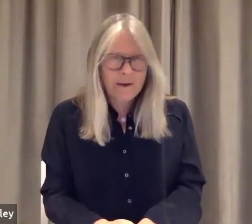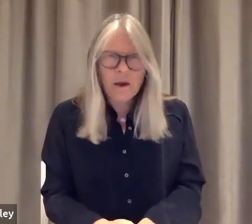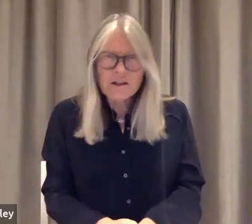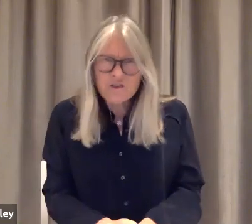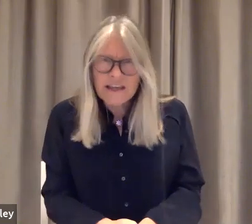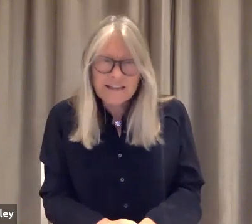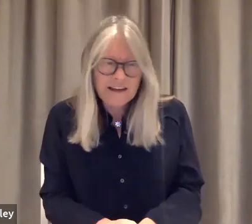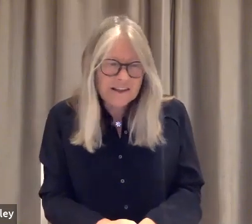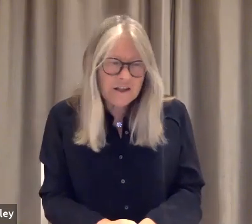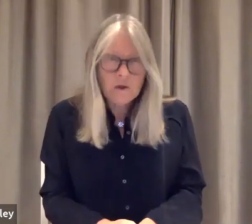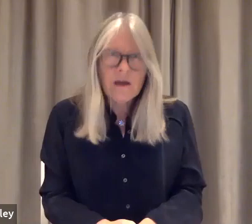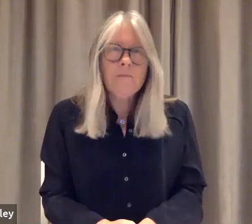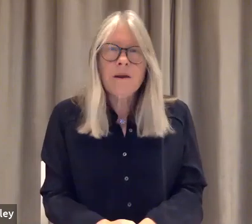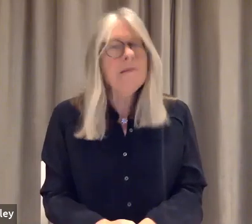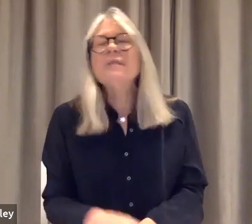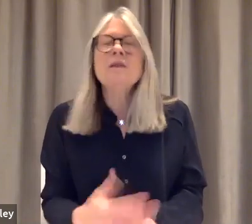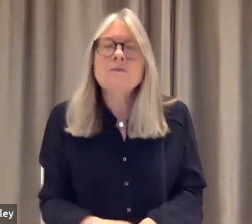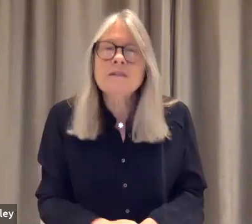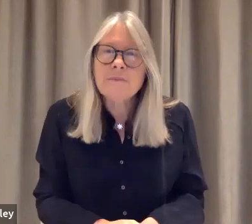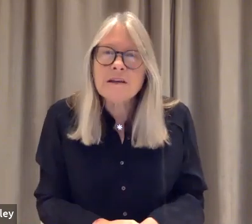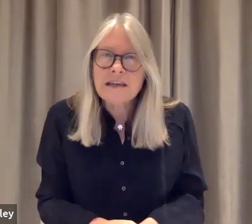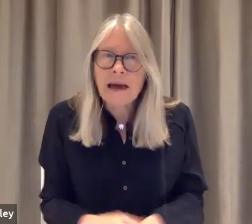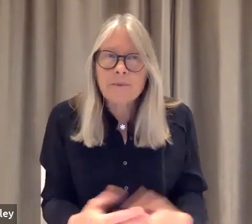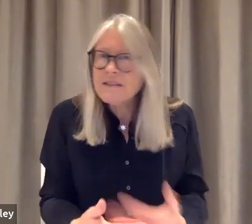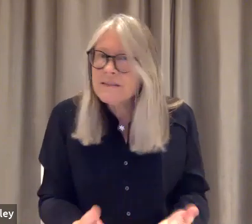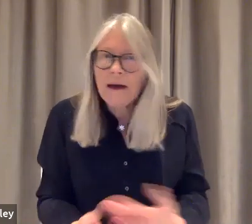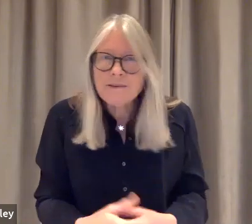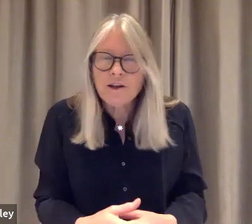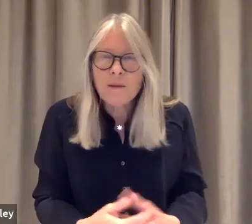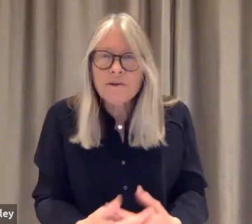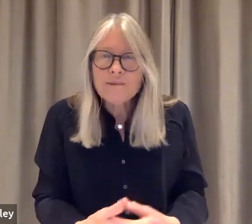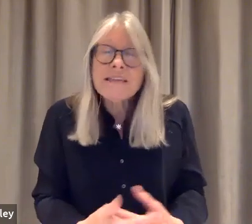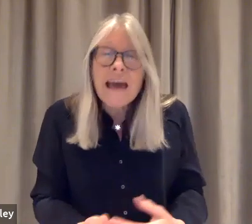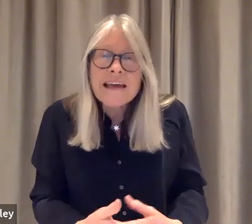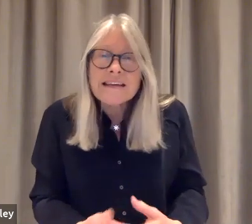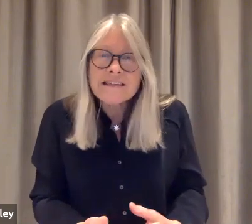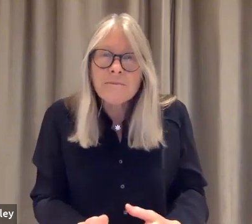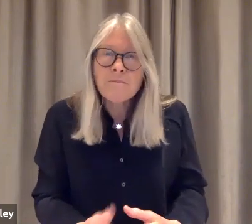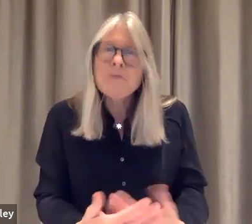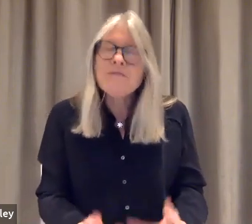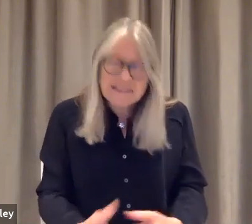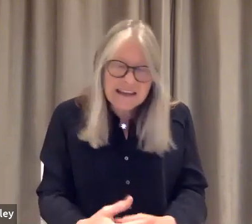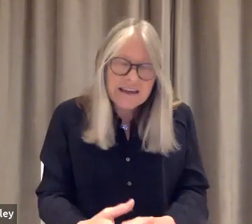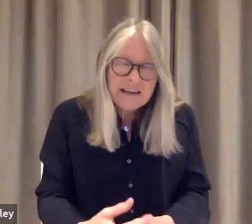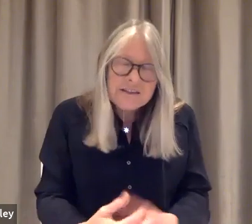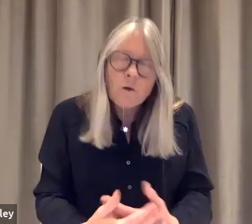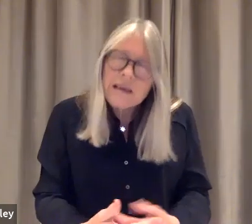quite tricky sign to do. But it's one of those ones that, because it happens perhaps, a couple of times a day, it's motivating, it's got